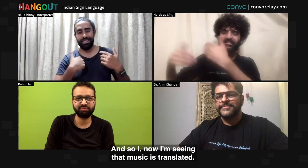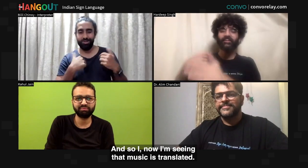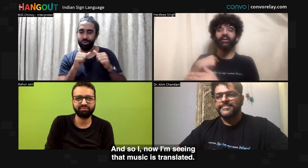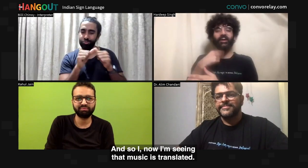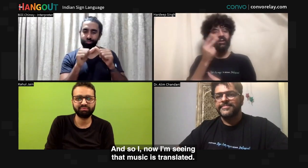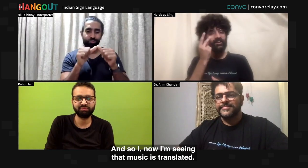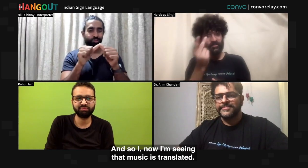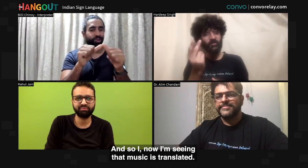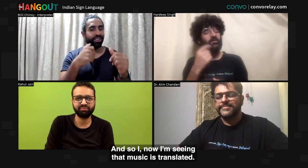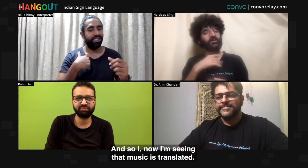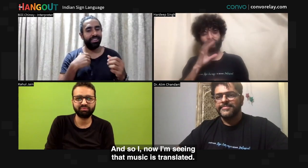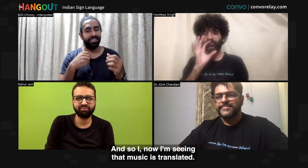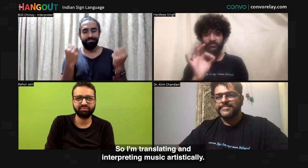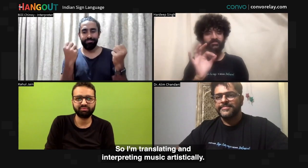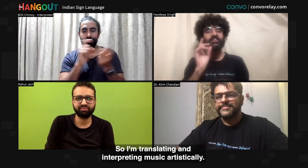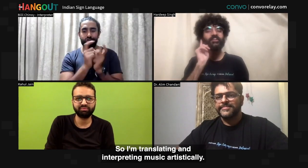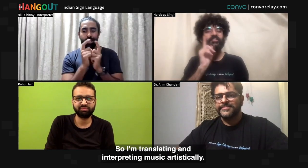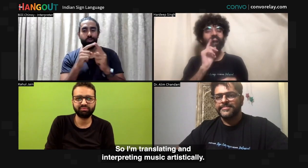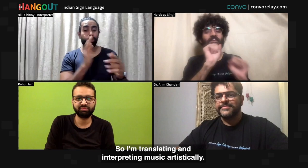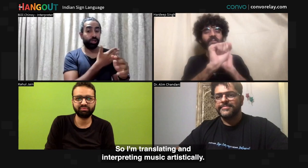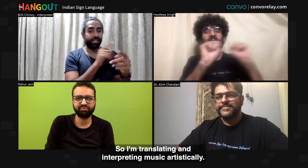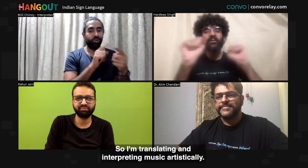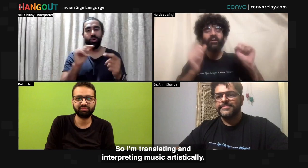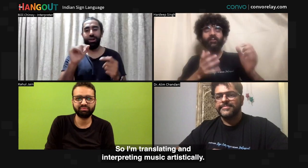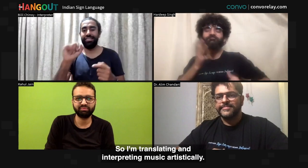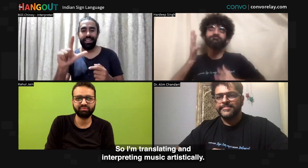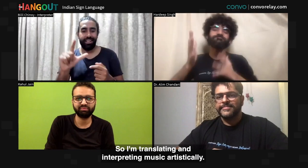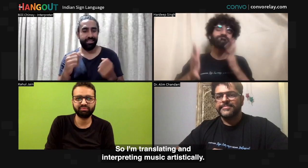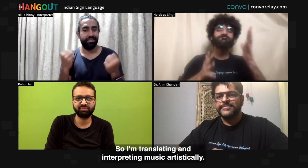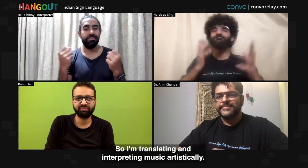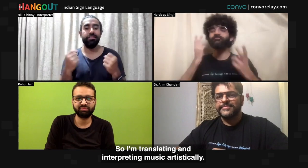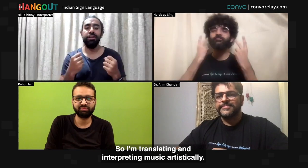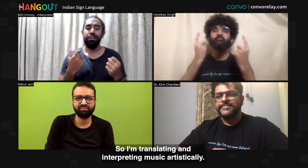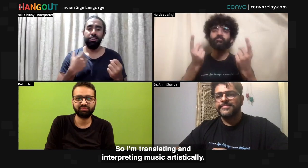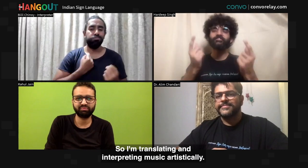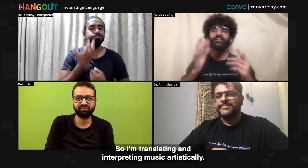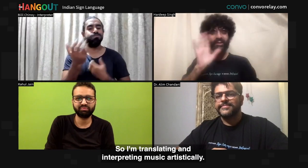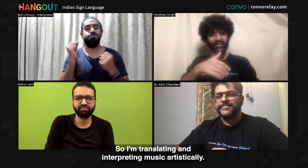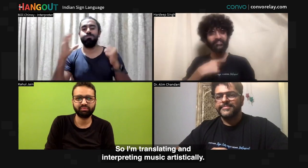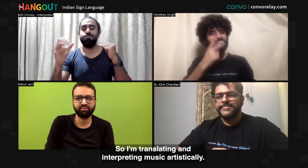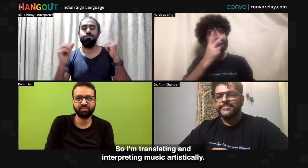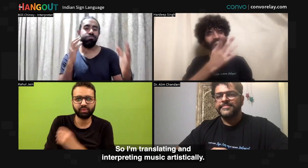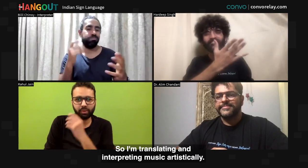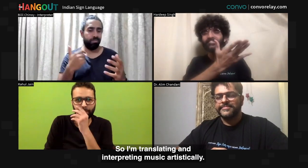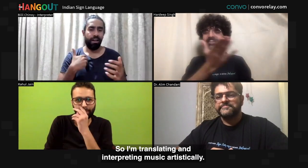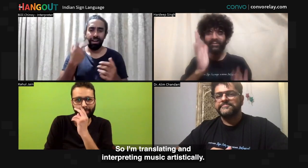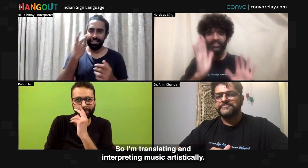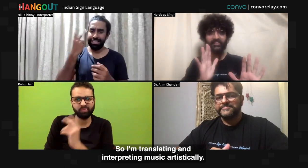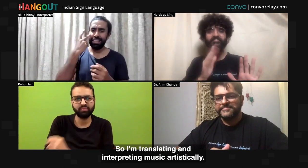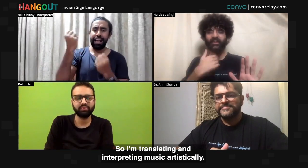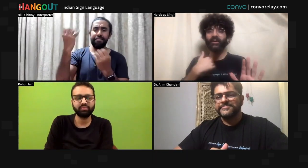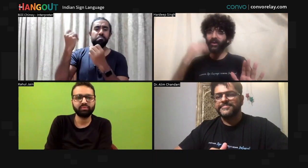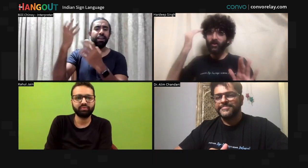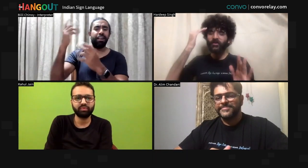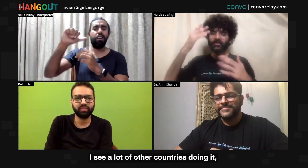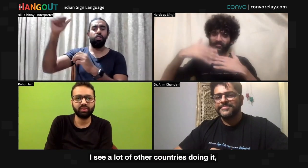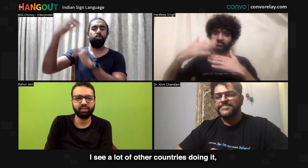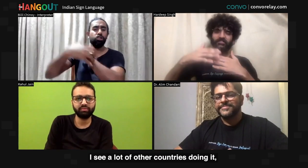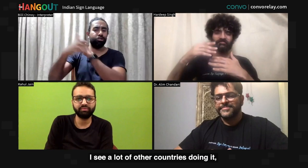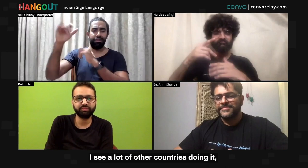music is, um, translated. So I'm, um, I'm, I'm translating and interpreting, uh, music, uh, artistically. And I see a lot of